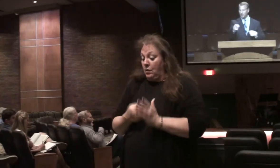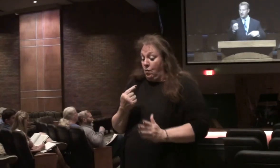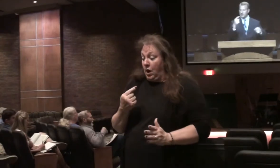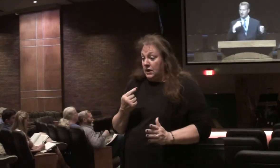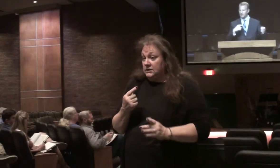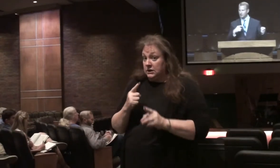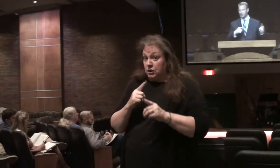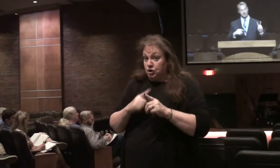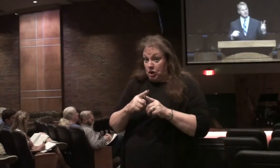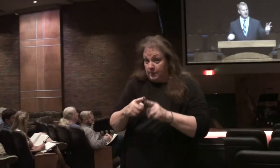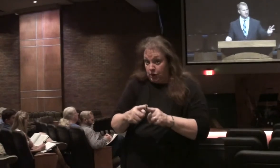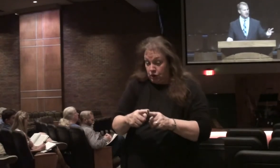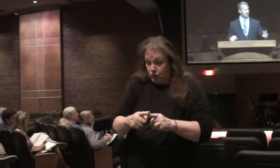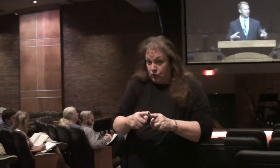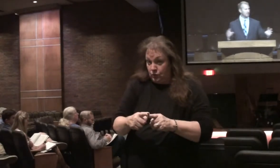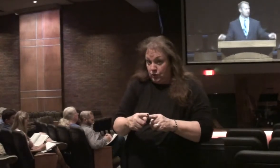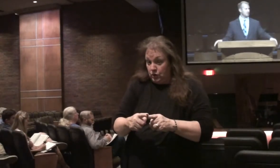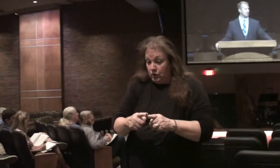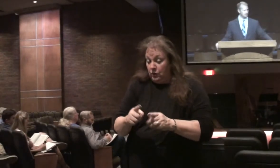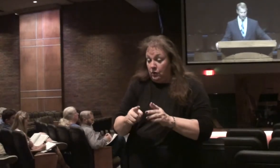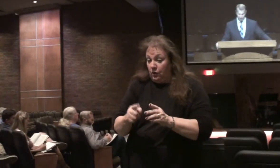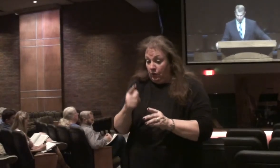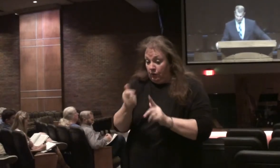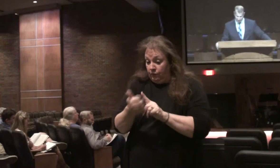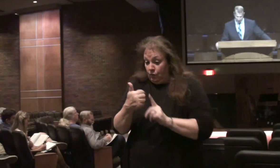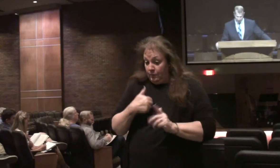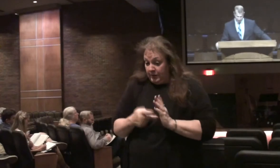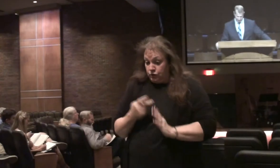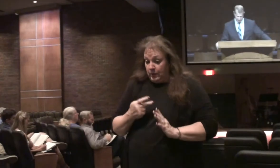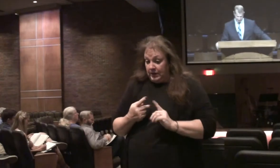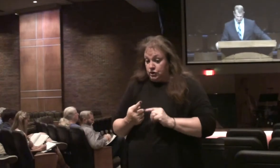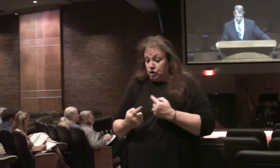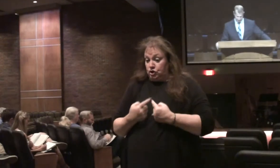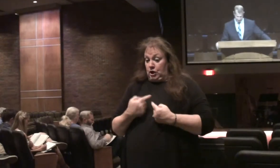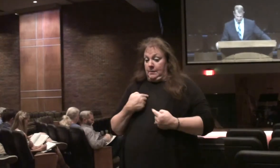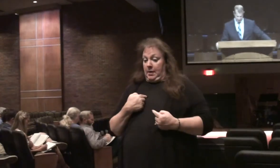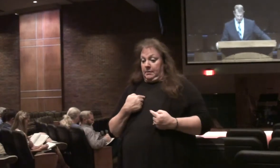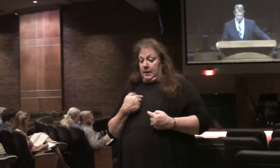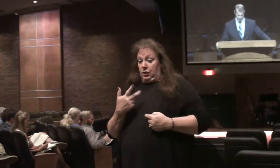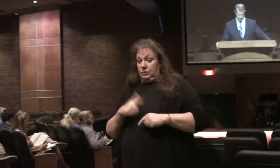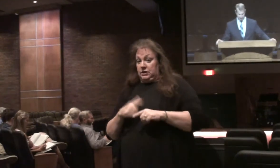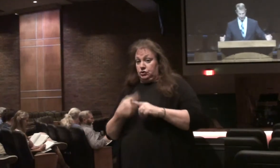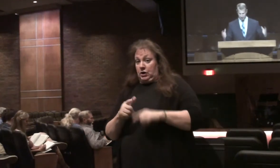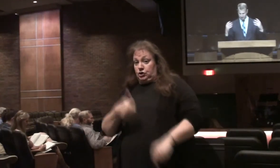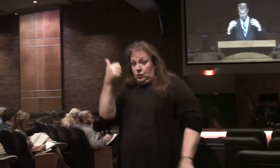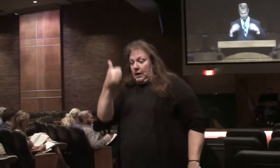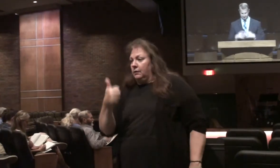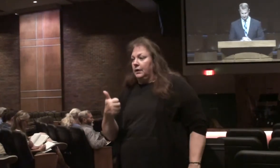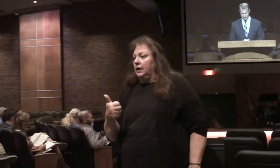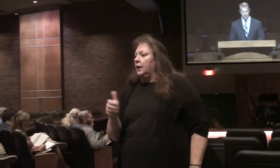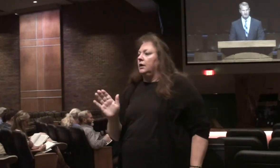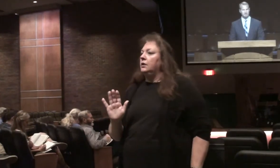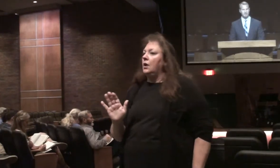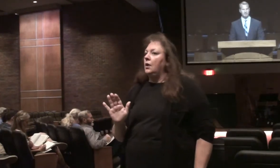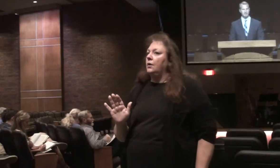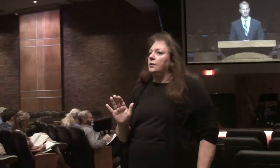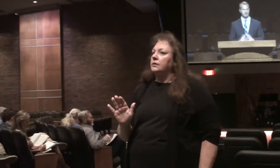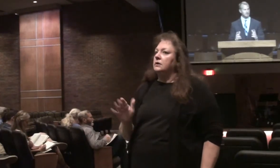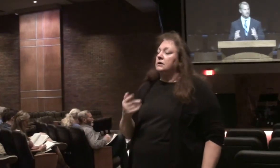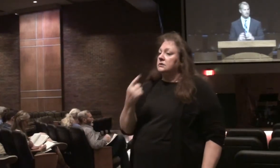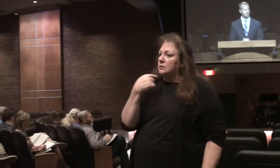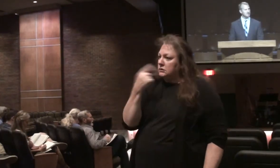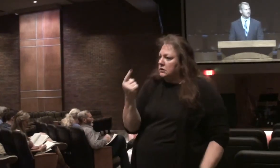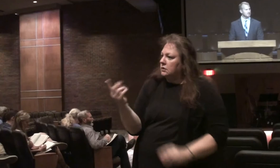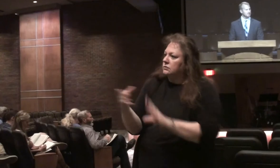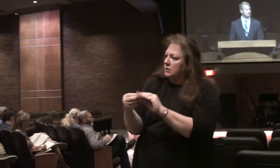Fool me twice, shame on you. 3 strikes are out. Love believes all things. You know, someone believer tell you